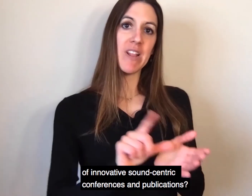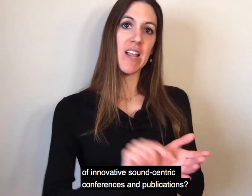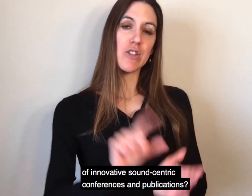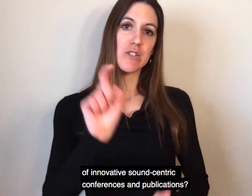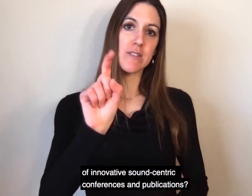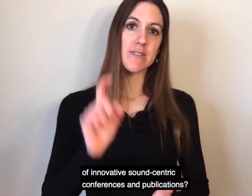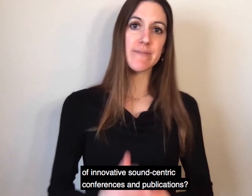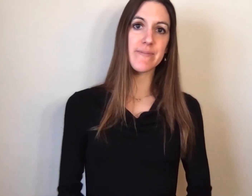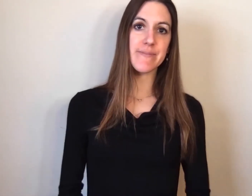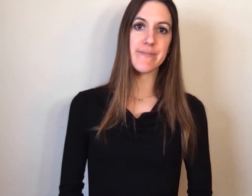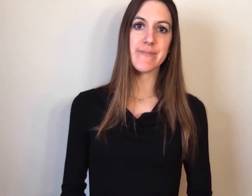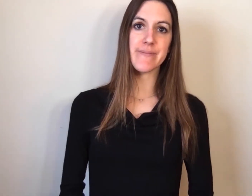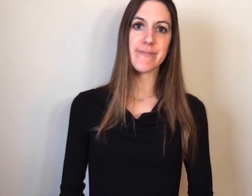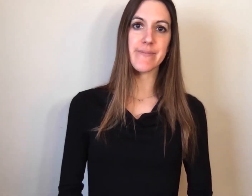publications?